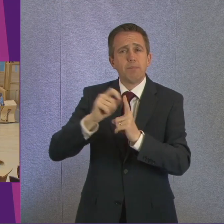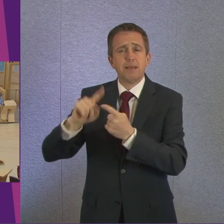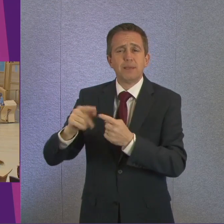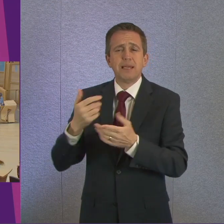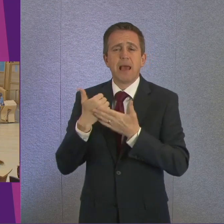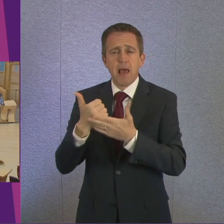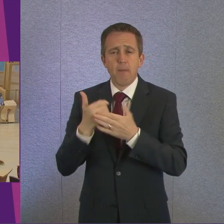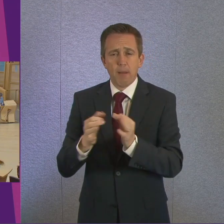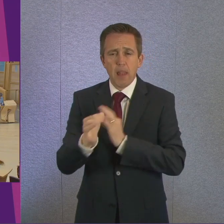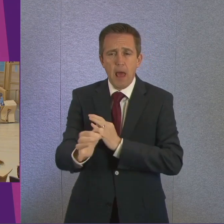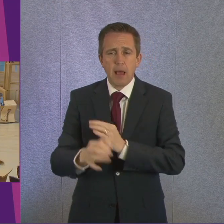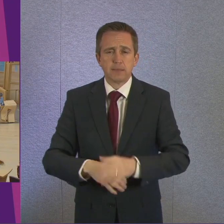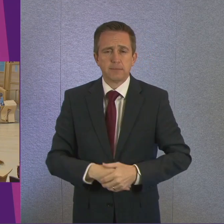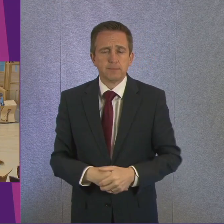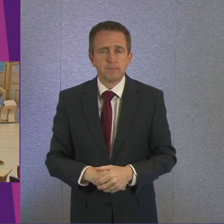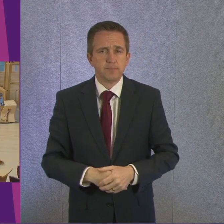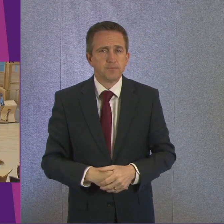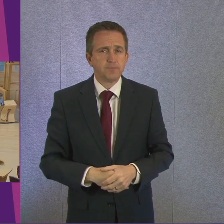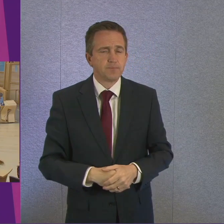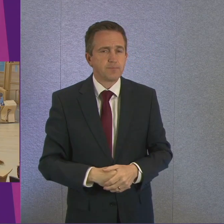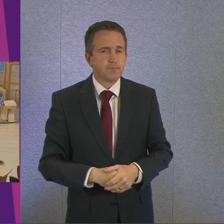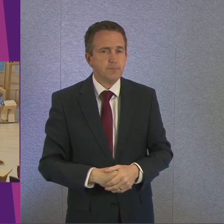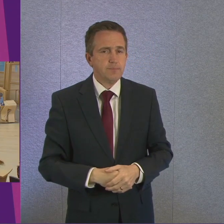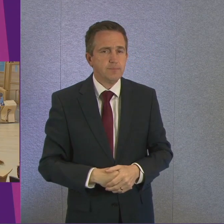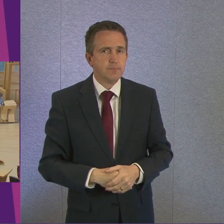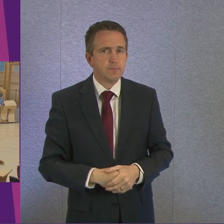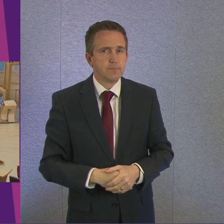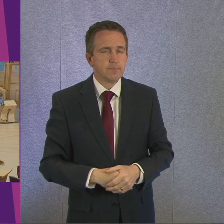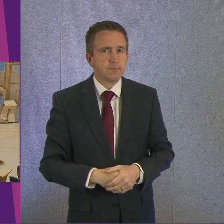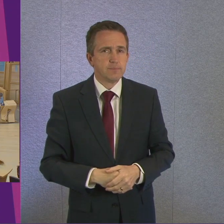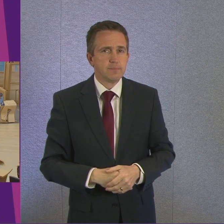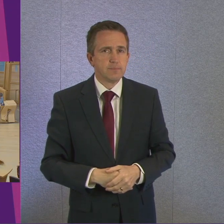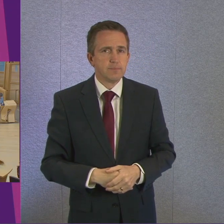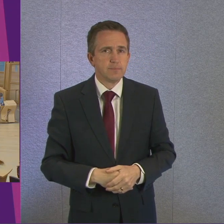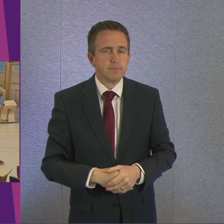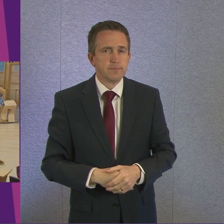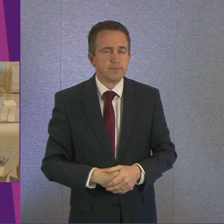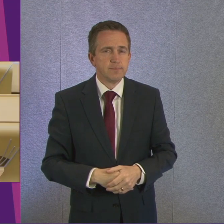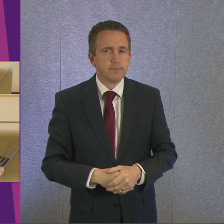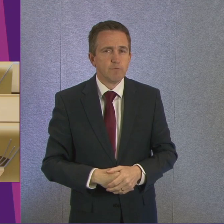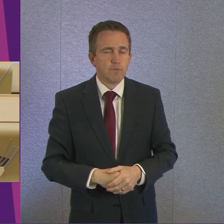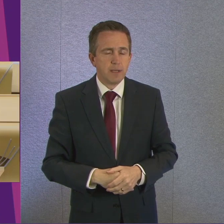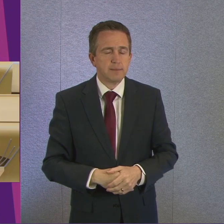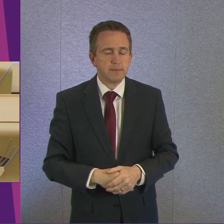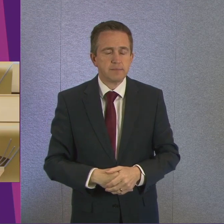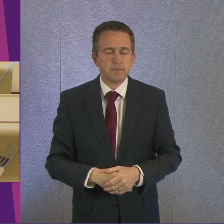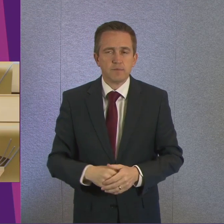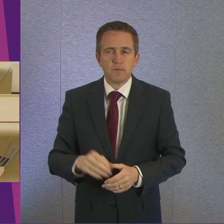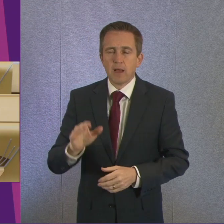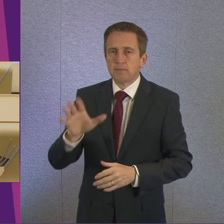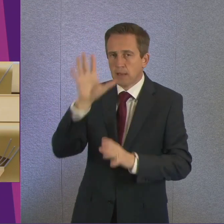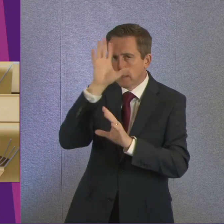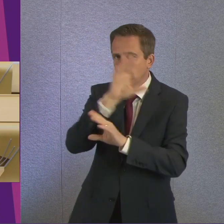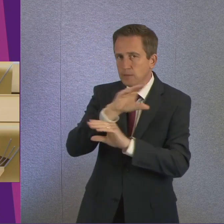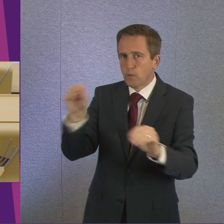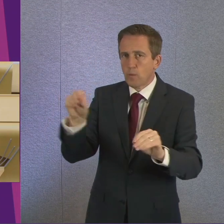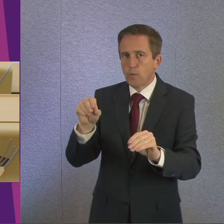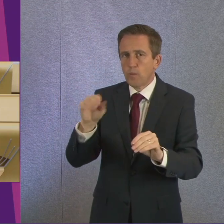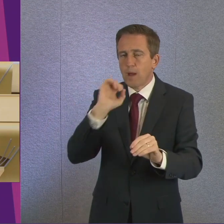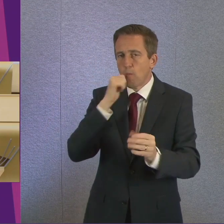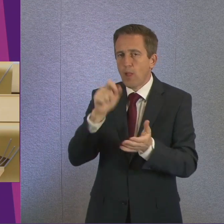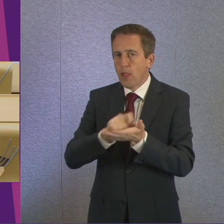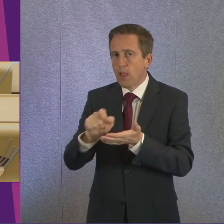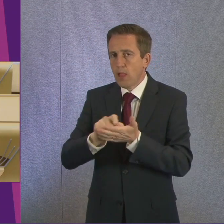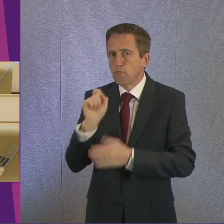Cabinet Secretary. Yes, I will, but before I do that, I need to say here in this chamber, and I will be writing to SPIAN